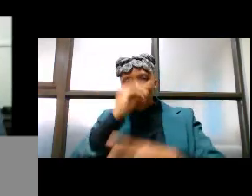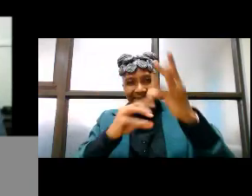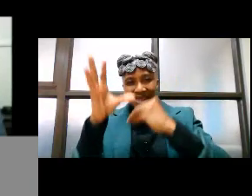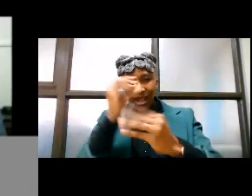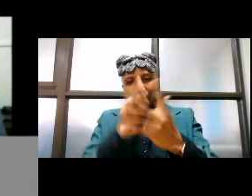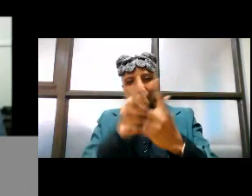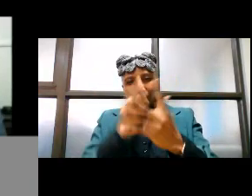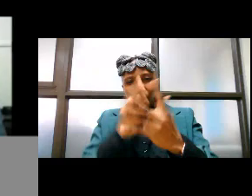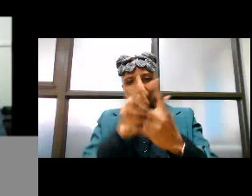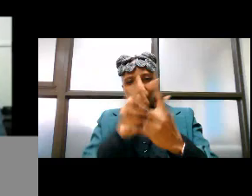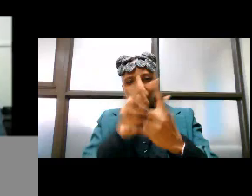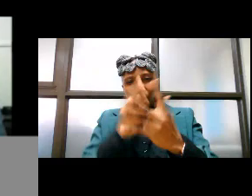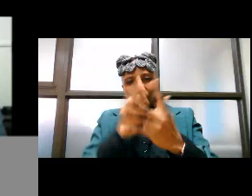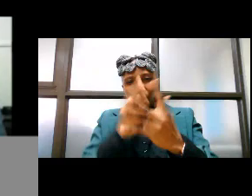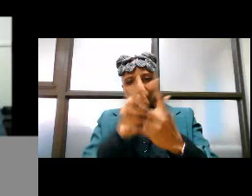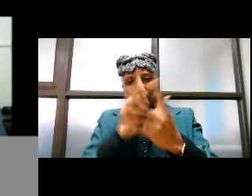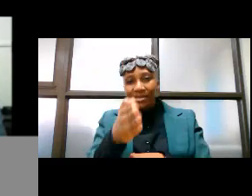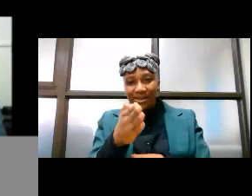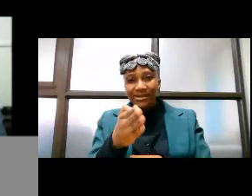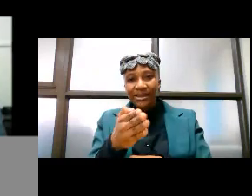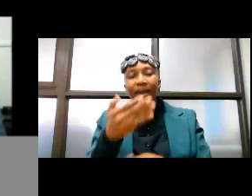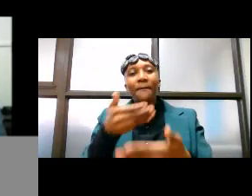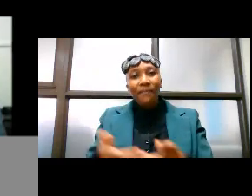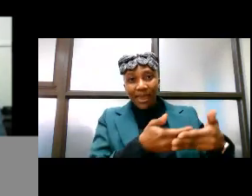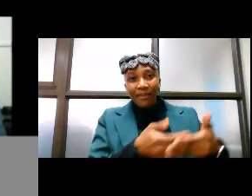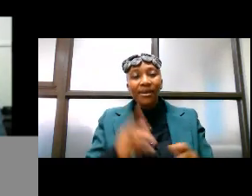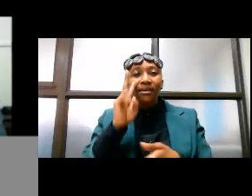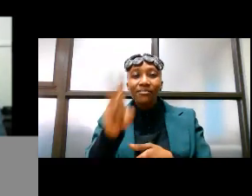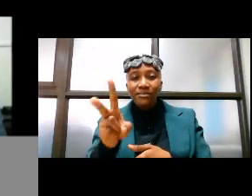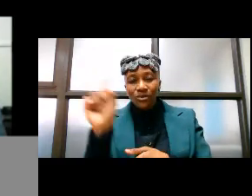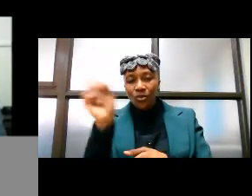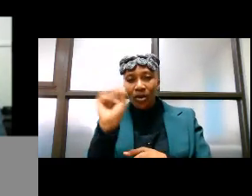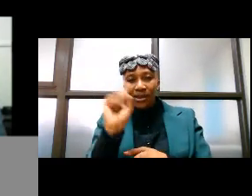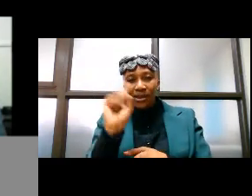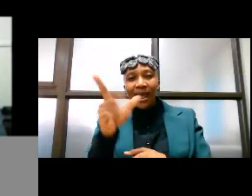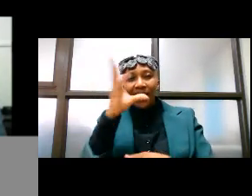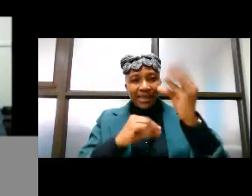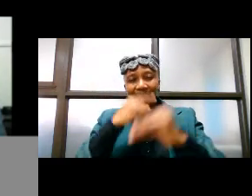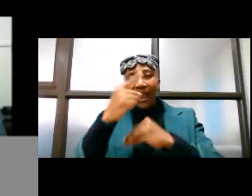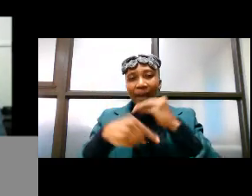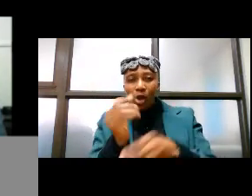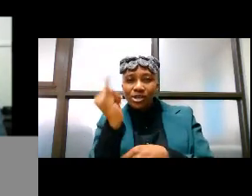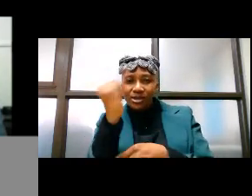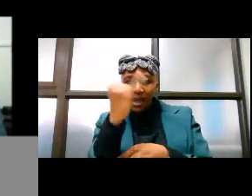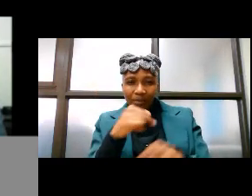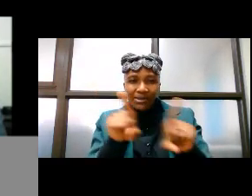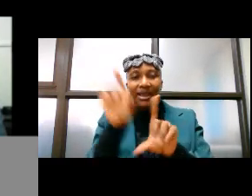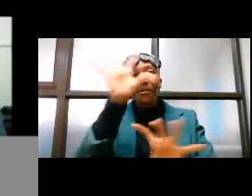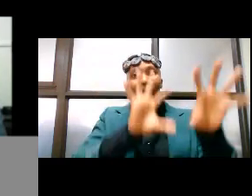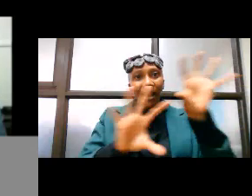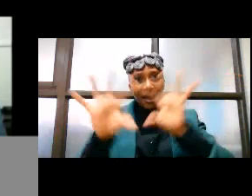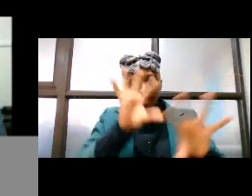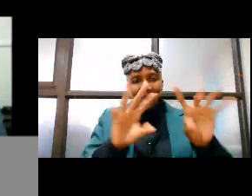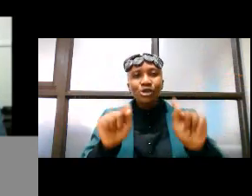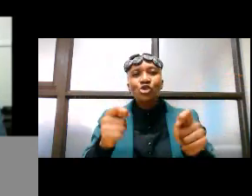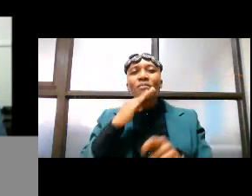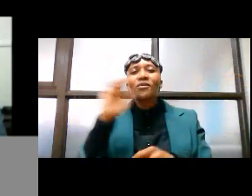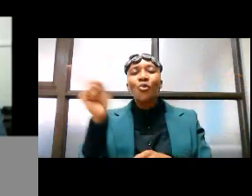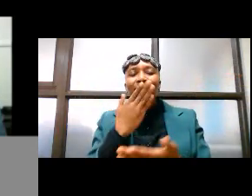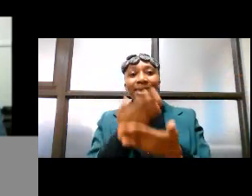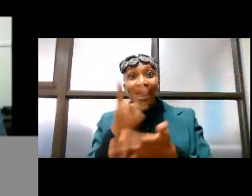and movement. So movement also, because there is something that he or she can see,